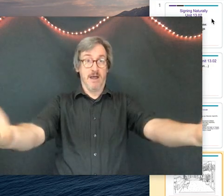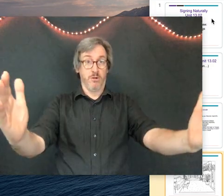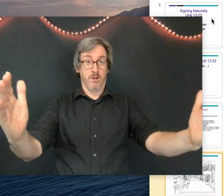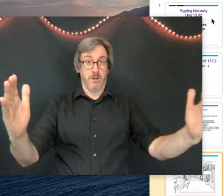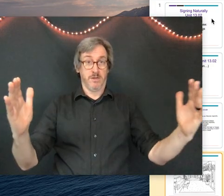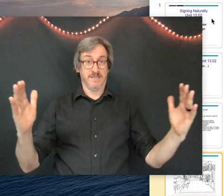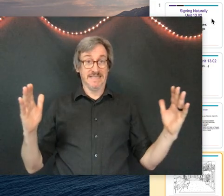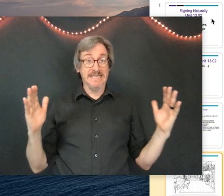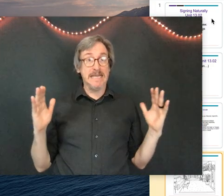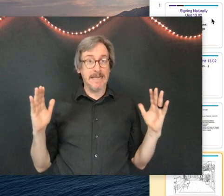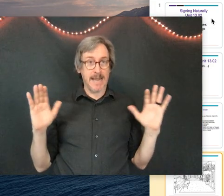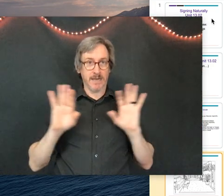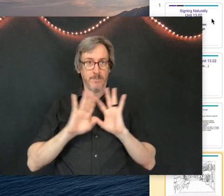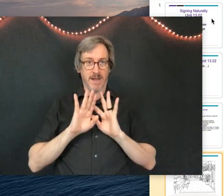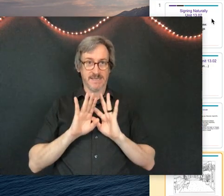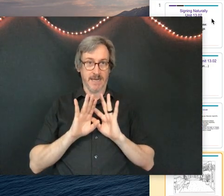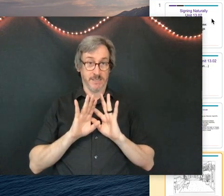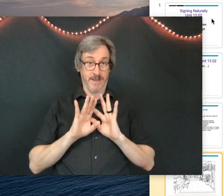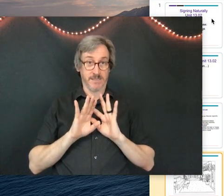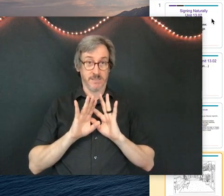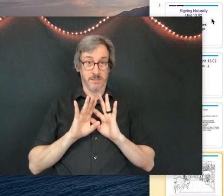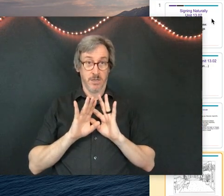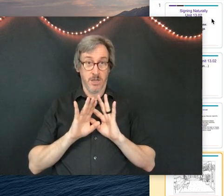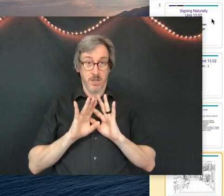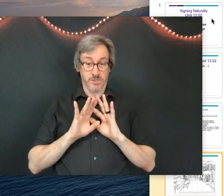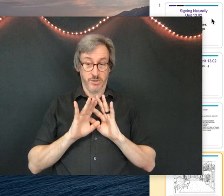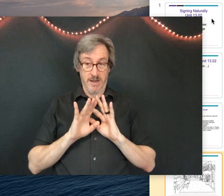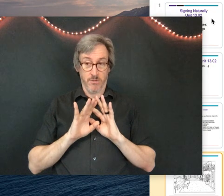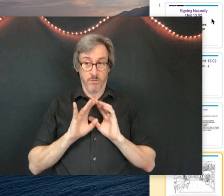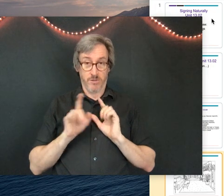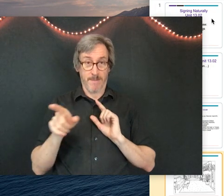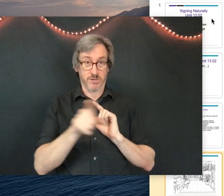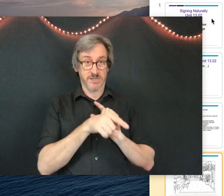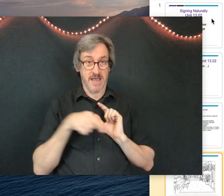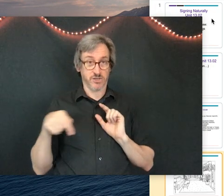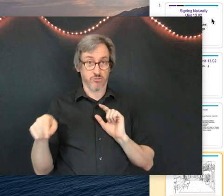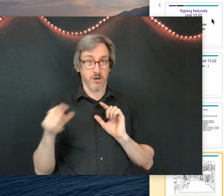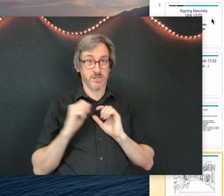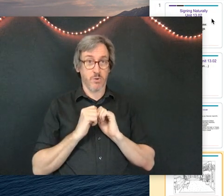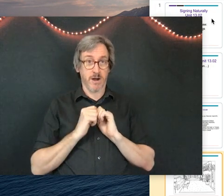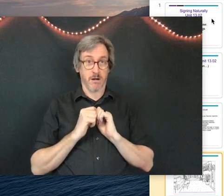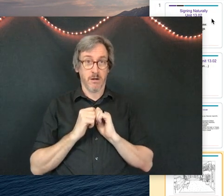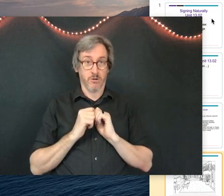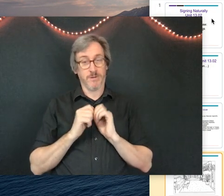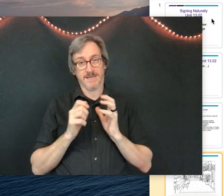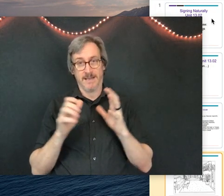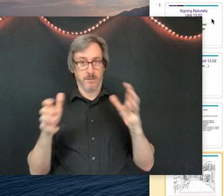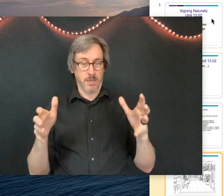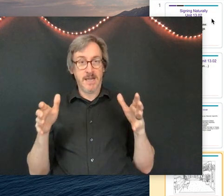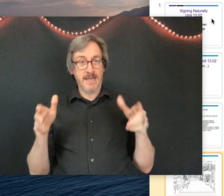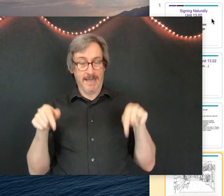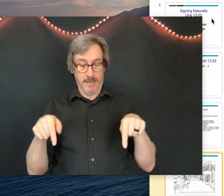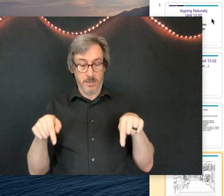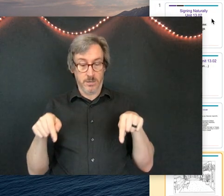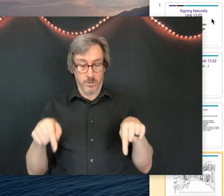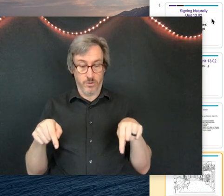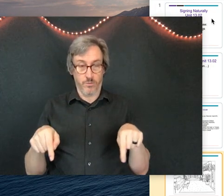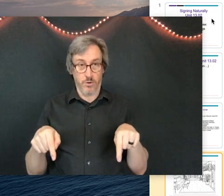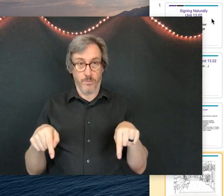just now delineated my signing space. So now that person has drawn a square or rectangle